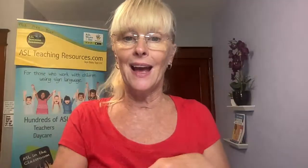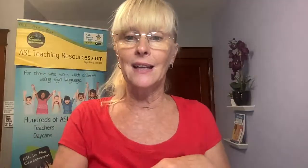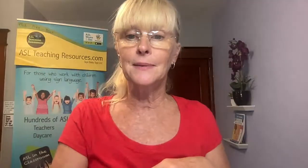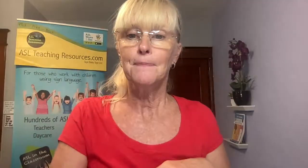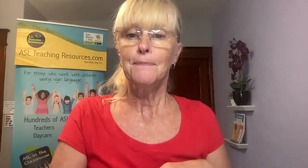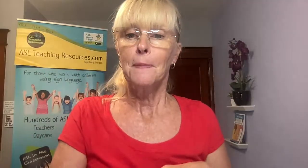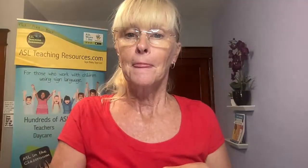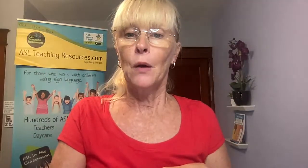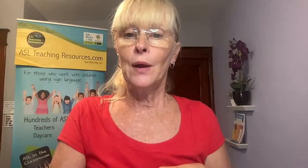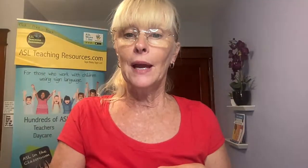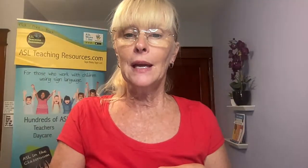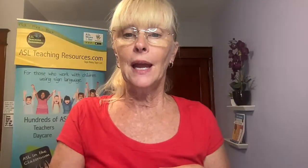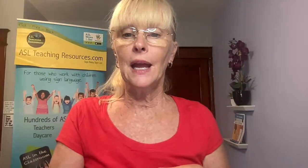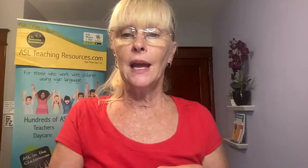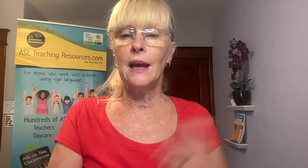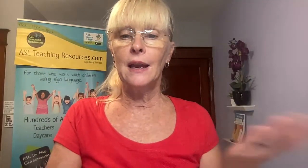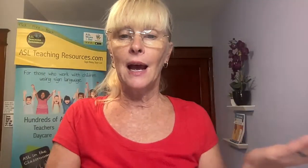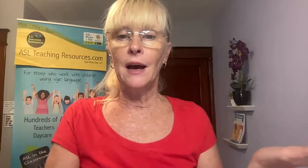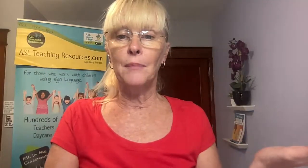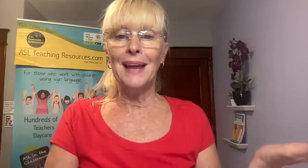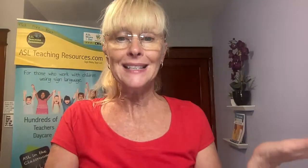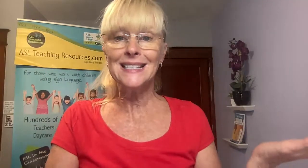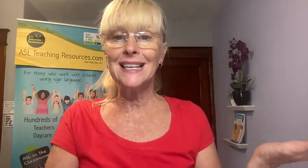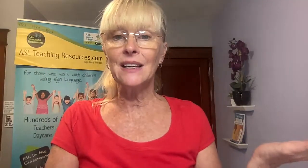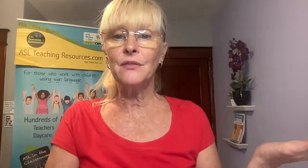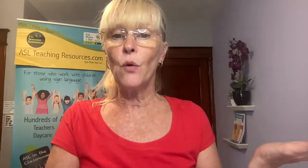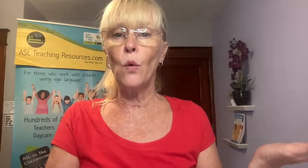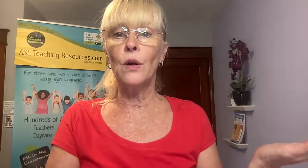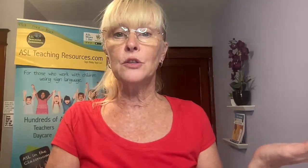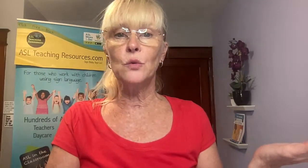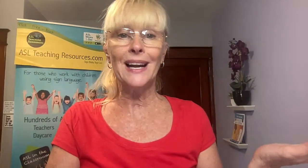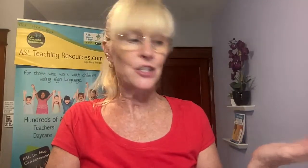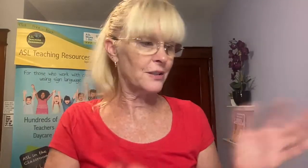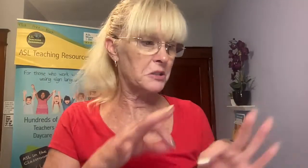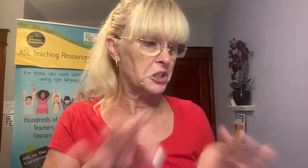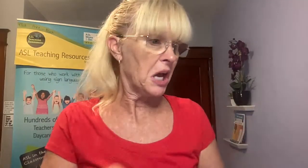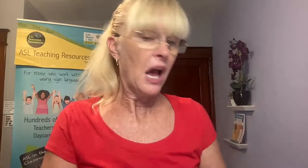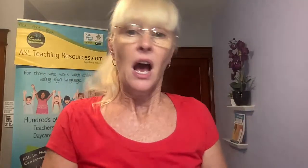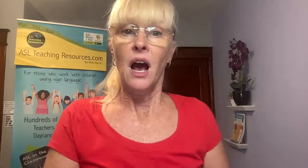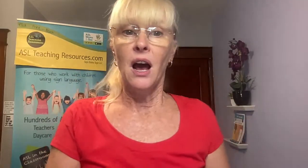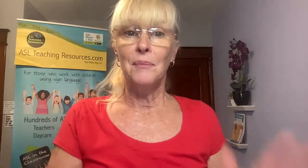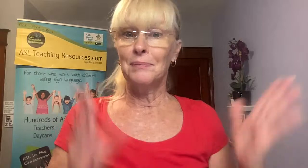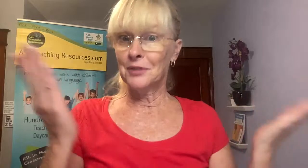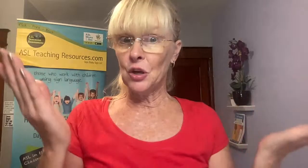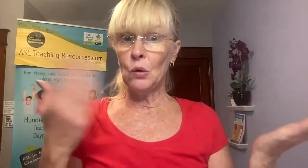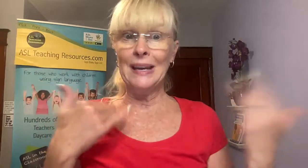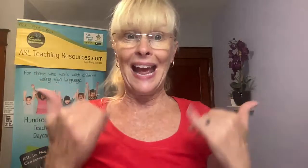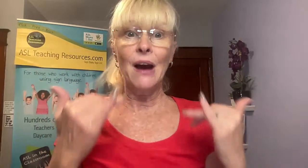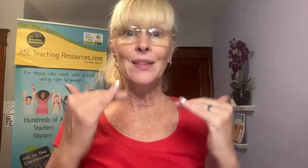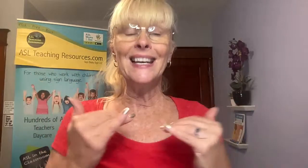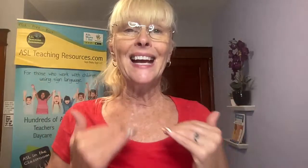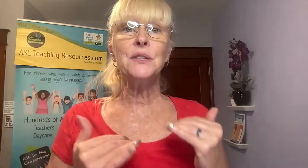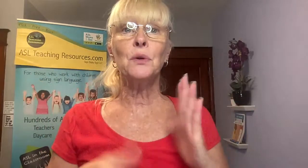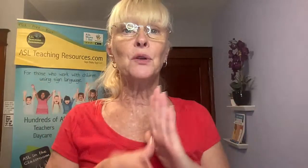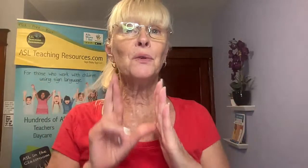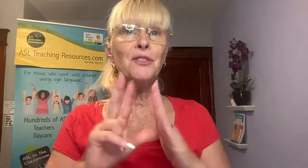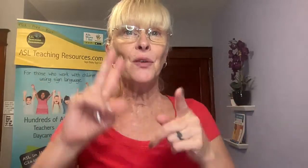that. Okay. And that's it for directions. So now next, we're going to review all